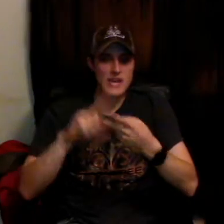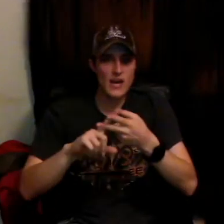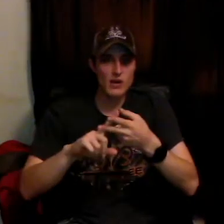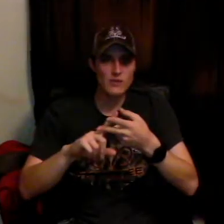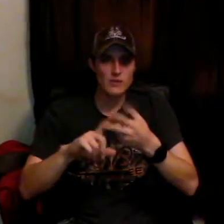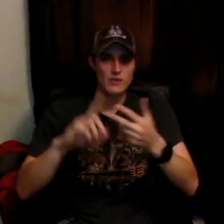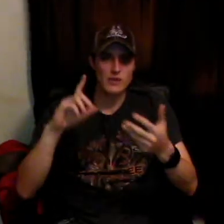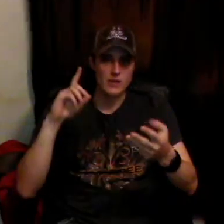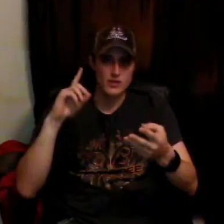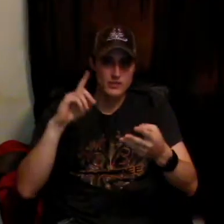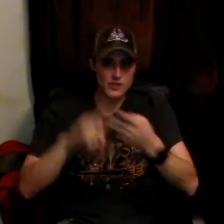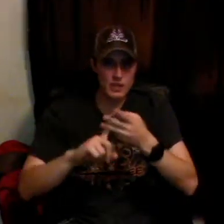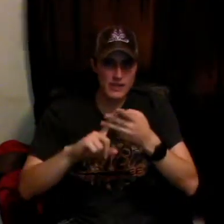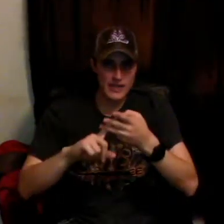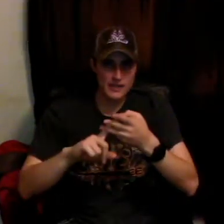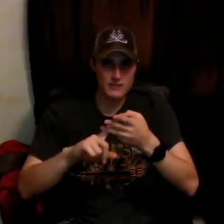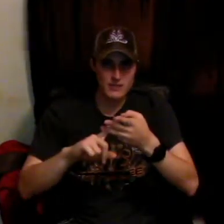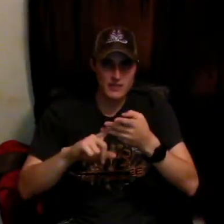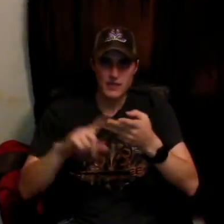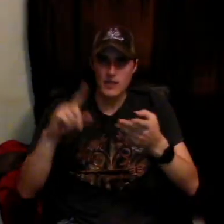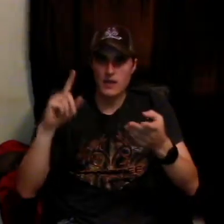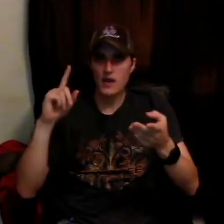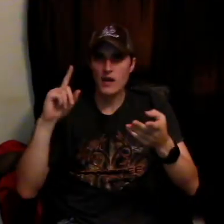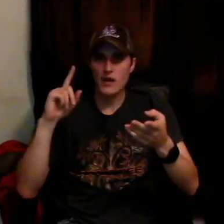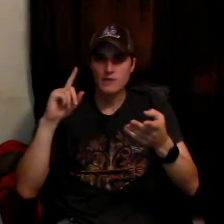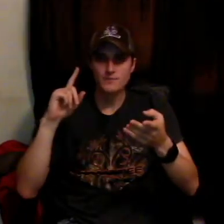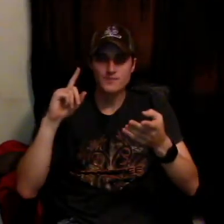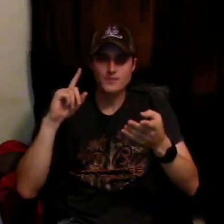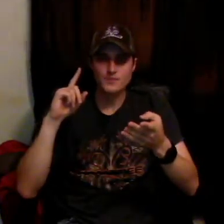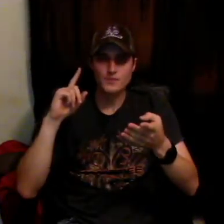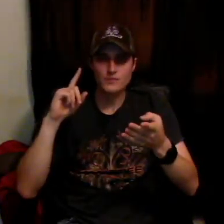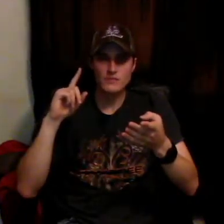scout, trail cams,